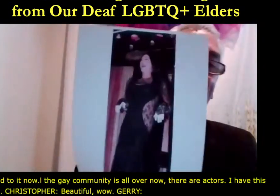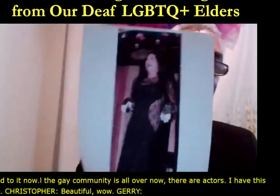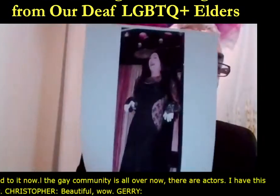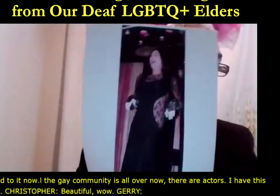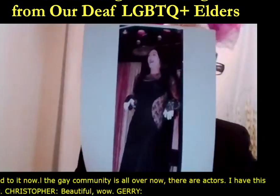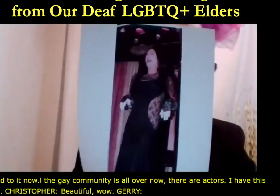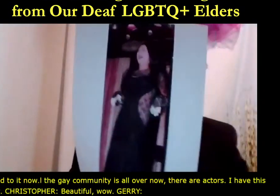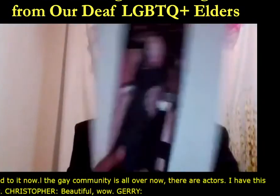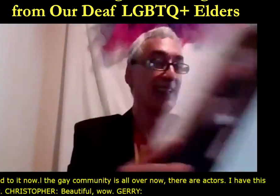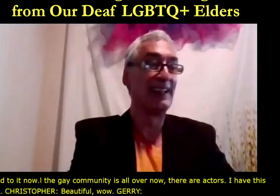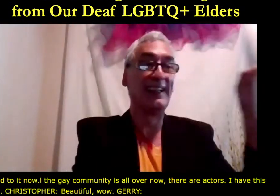right